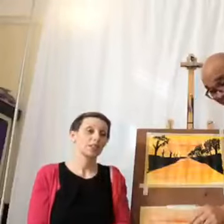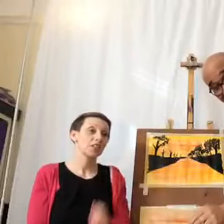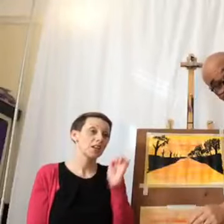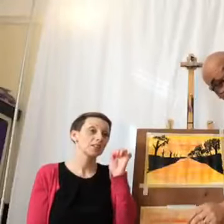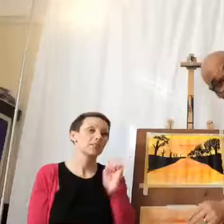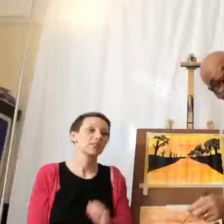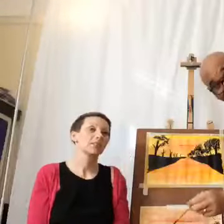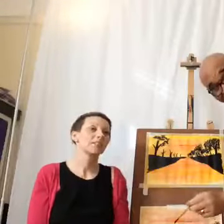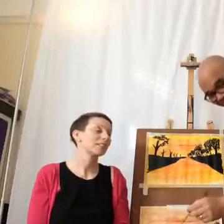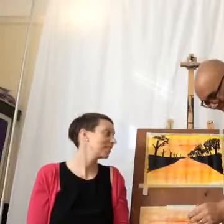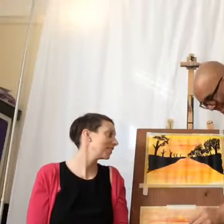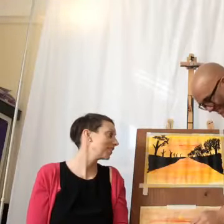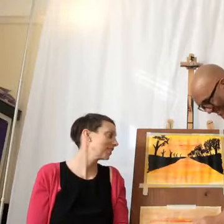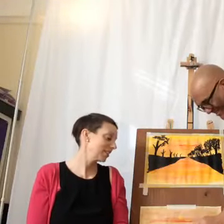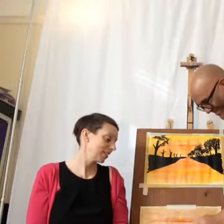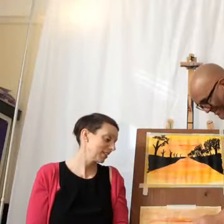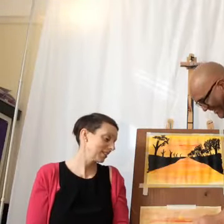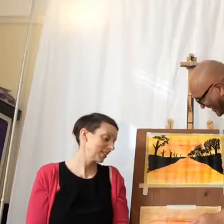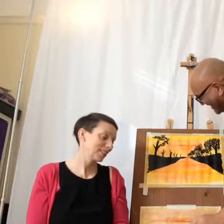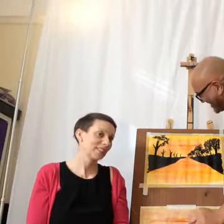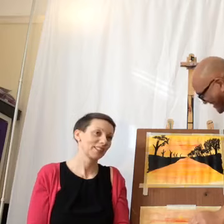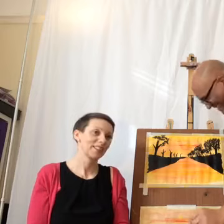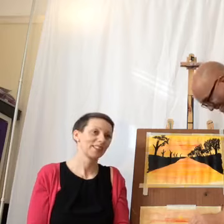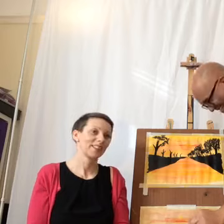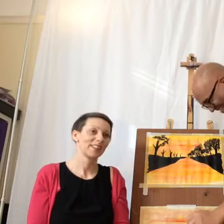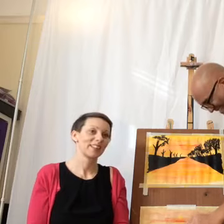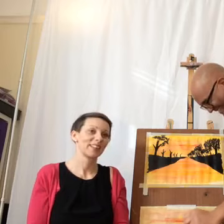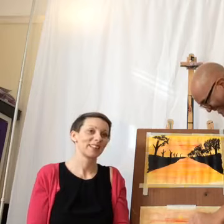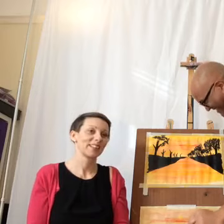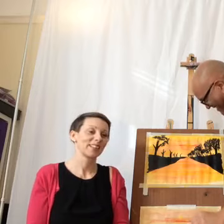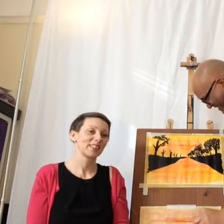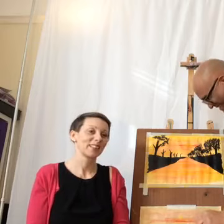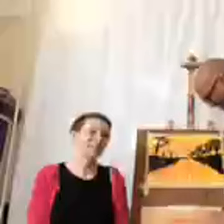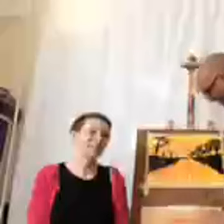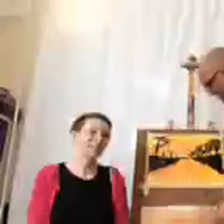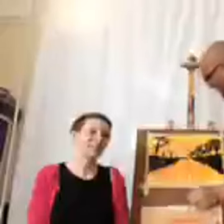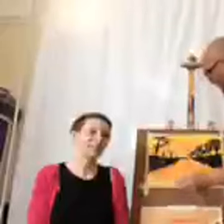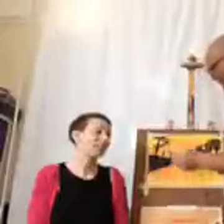She says yes. Yes. Well, hold on a minute.